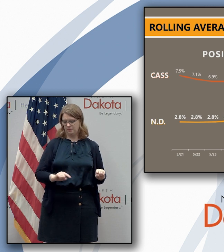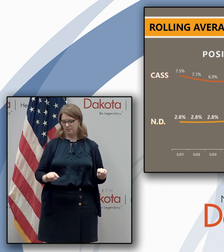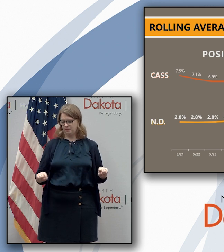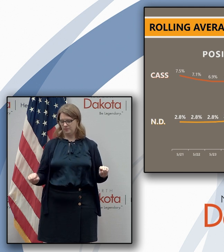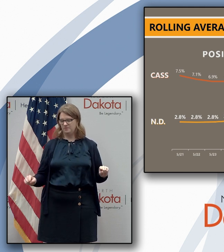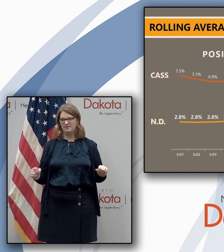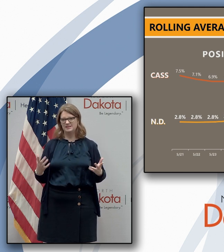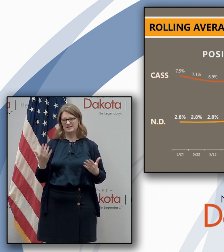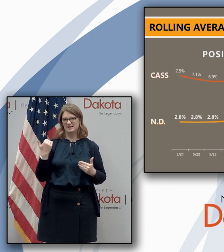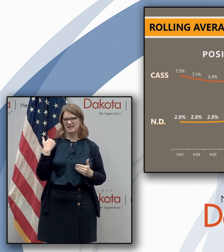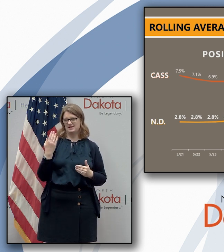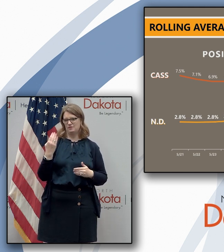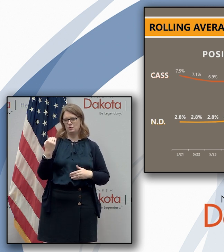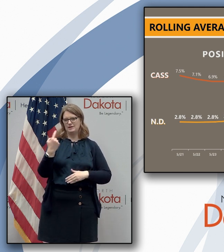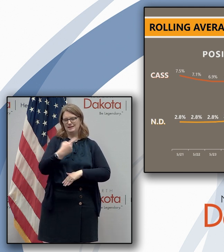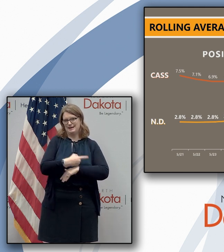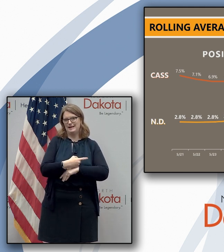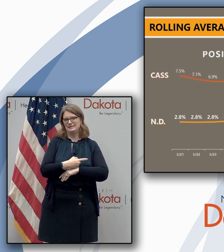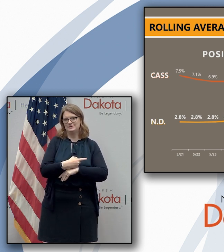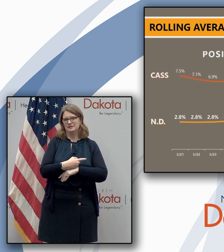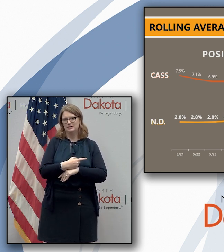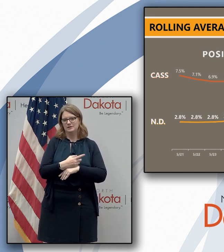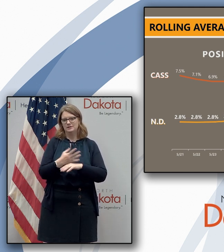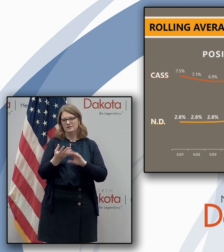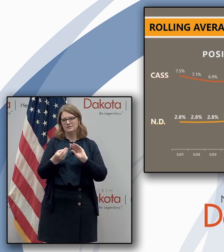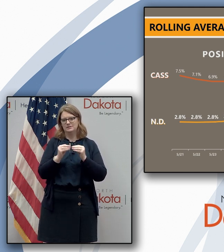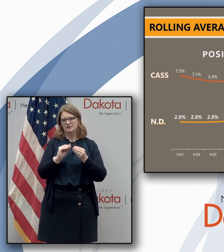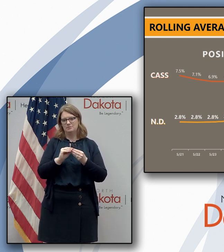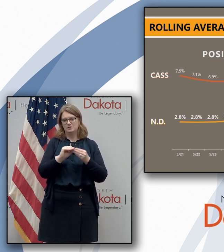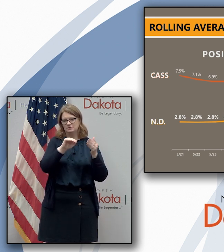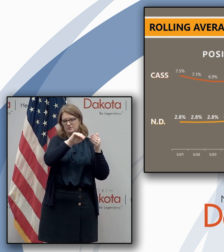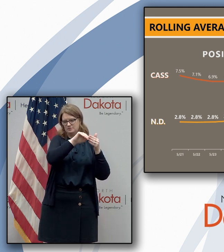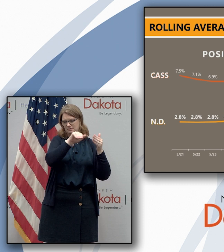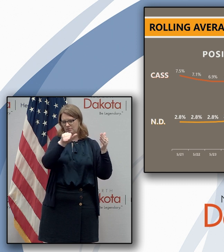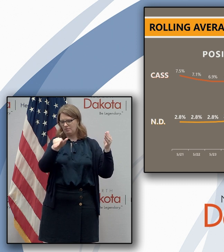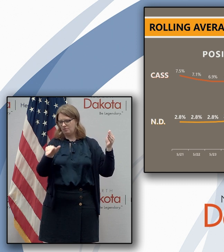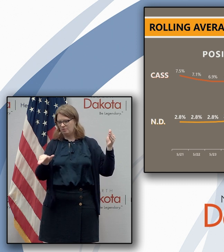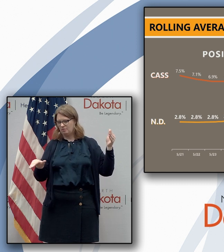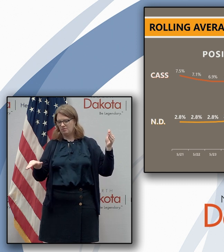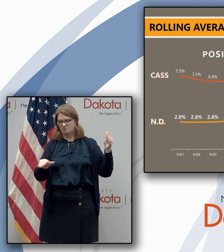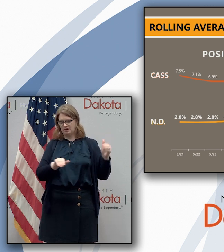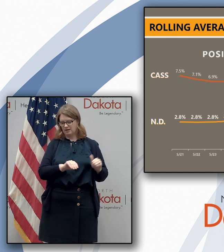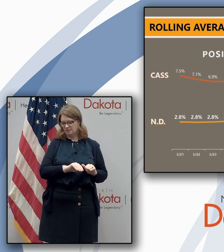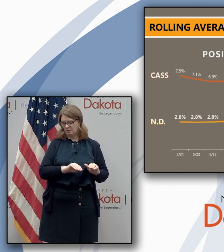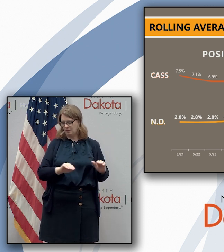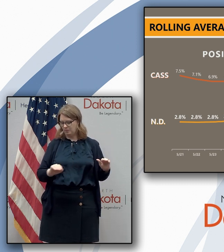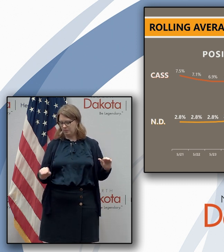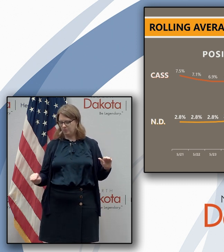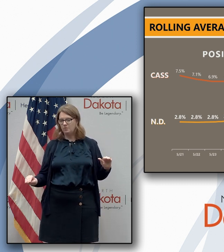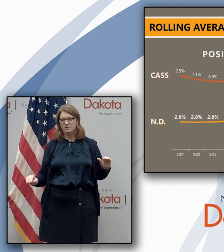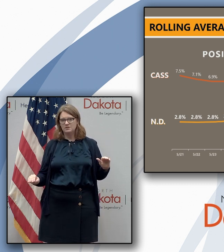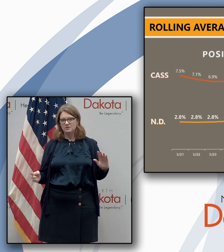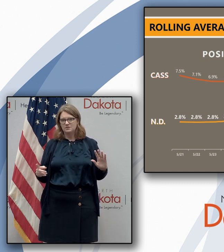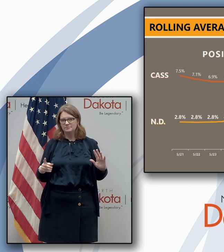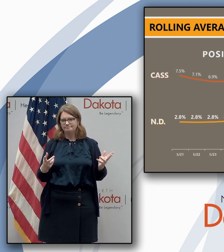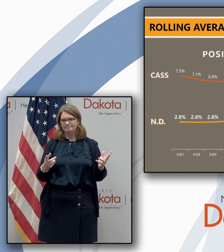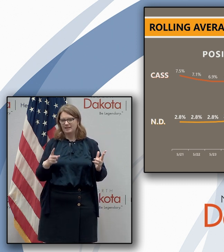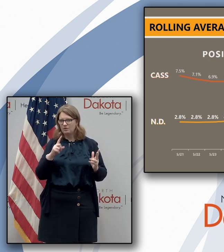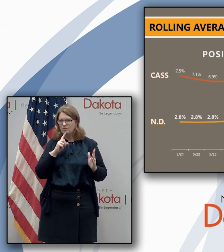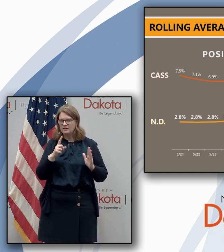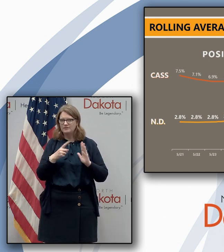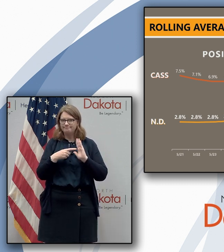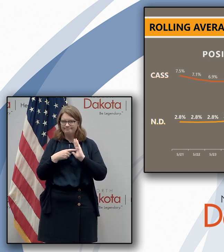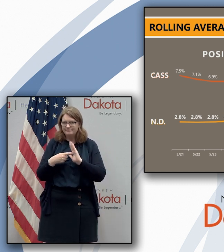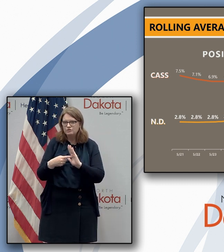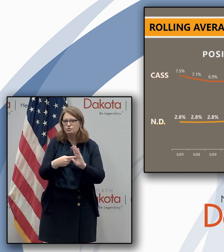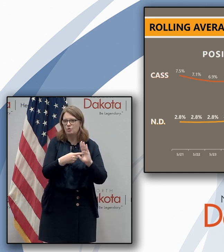14 days, but as those numbers tend to track down, reflecting the great string of positive